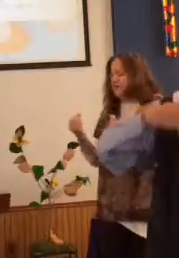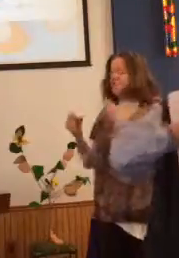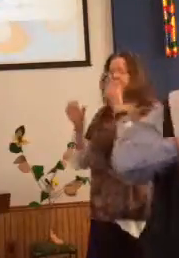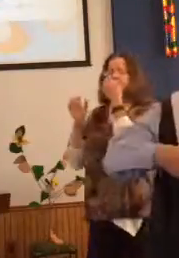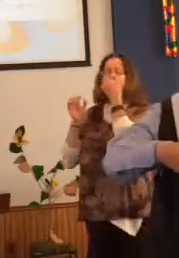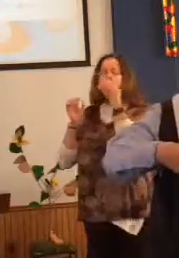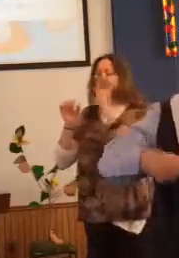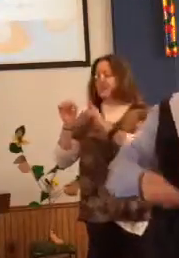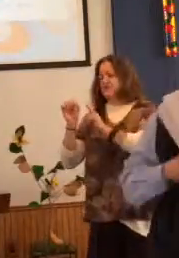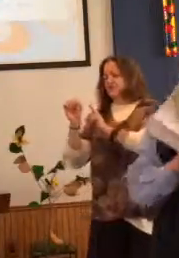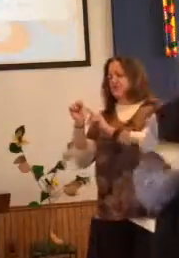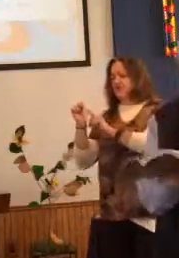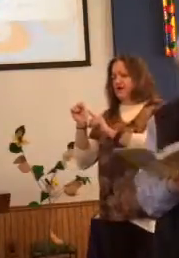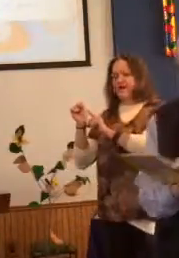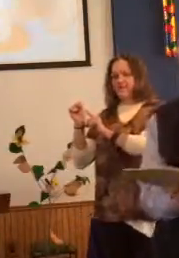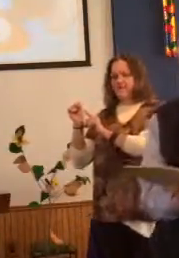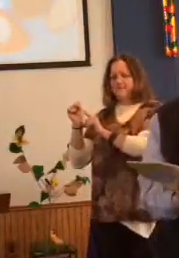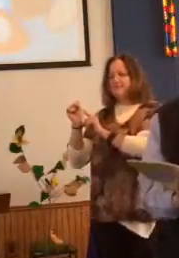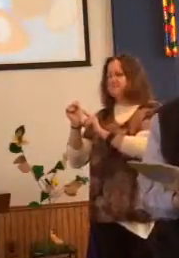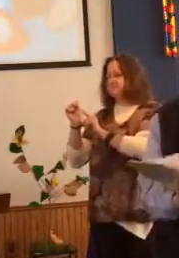Stripe, caterpillars.